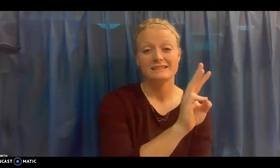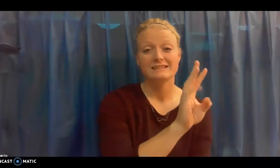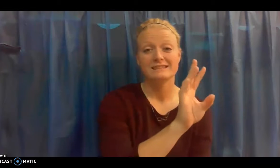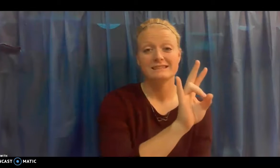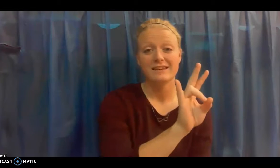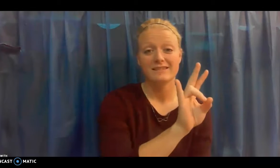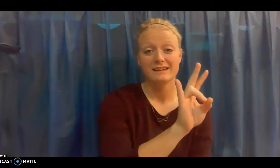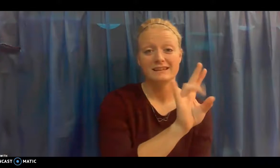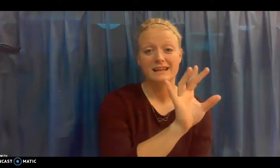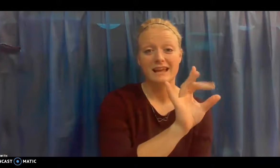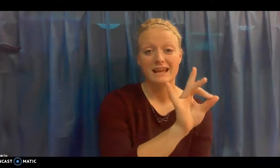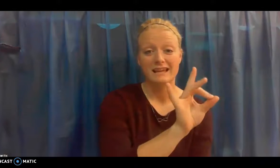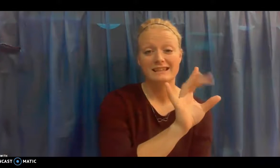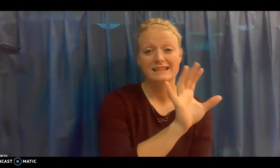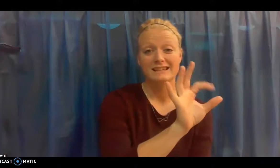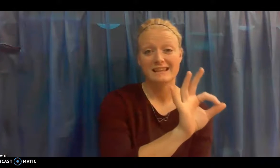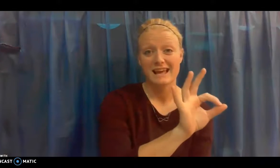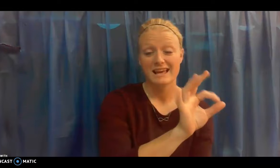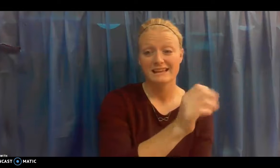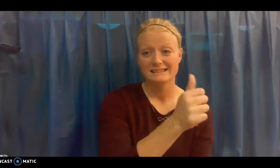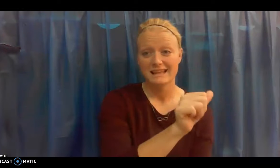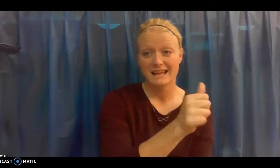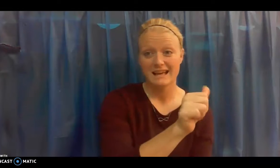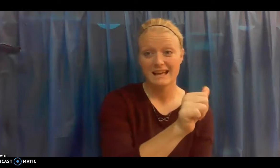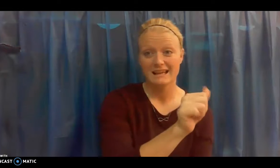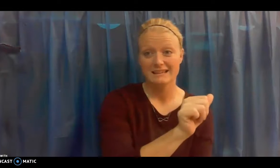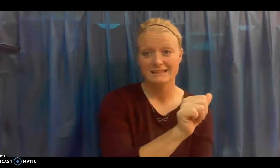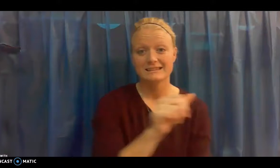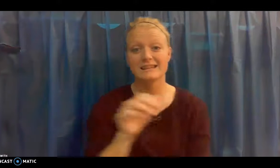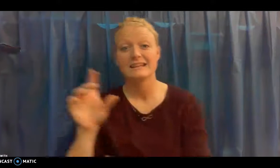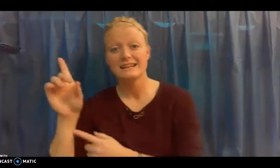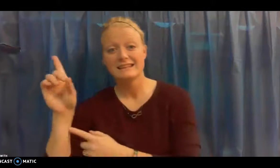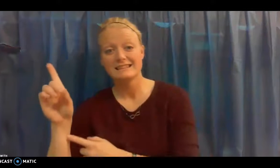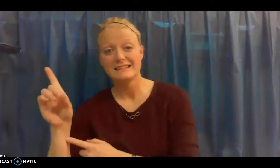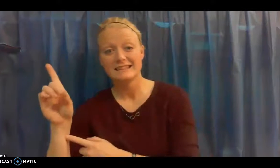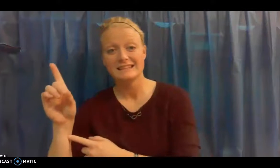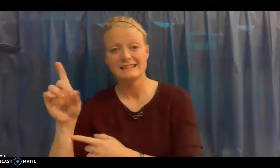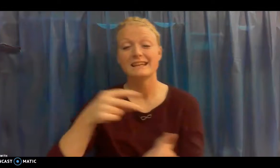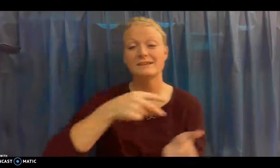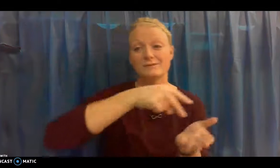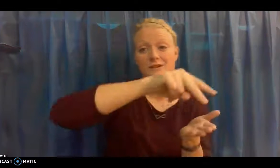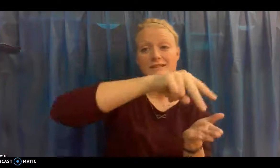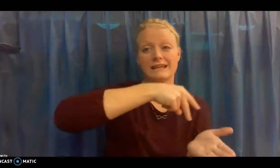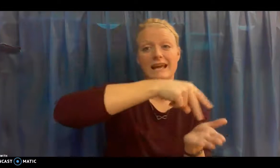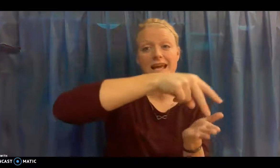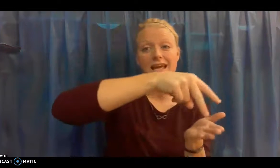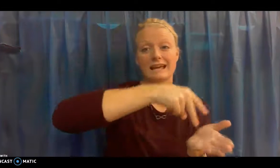6, 7, 8, 9, 10. D is for